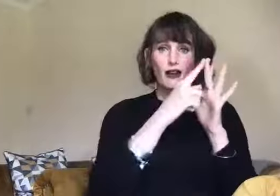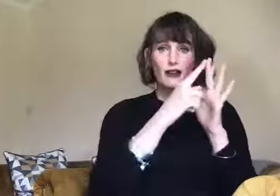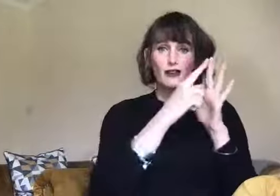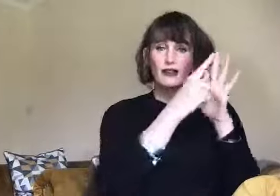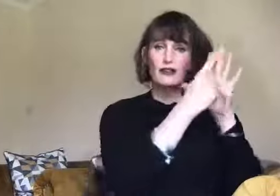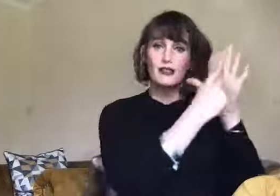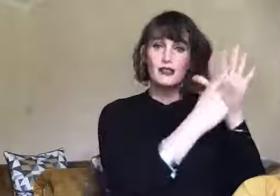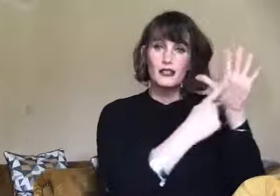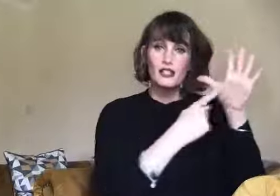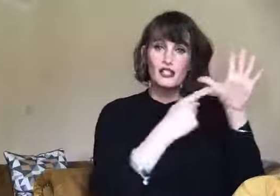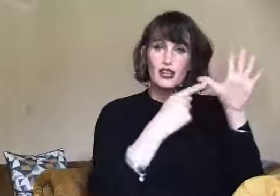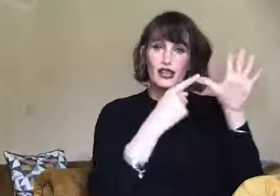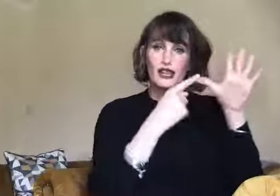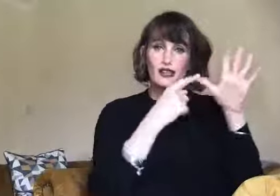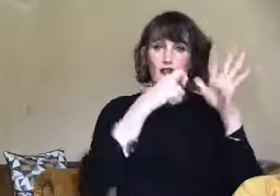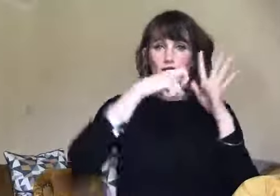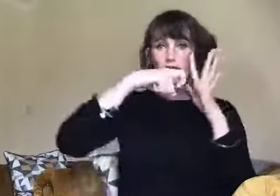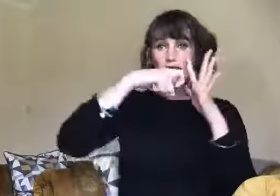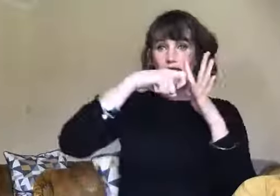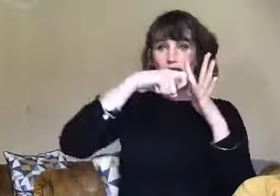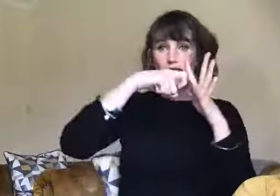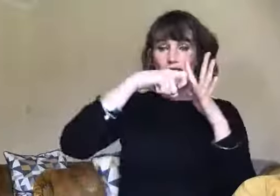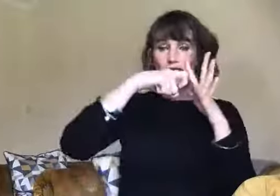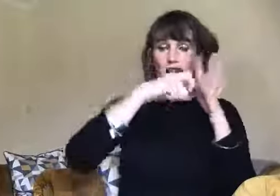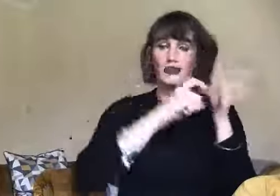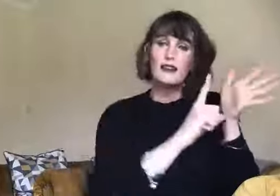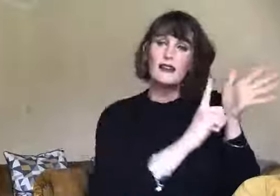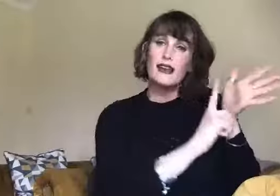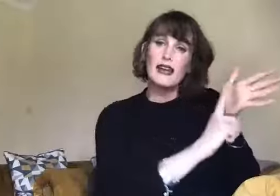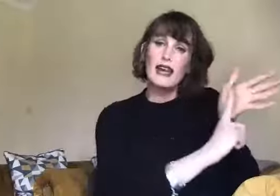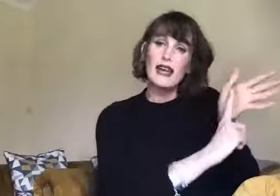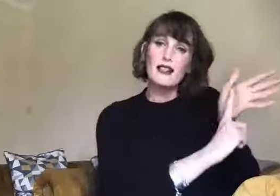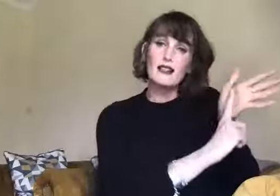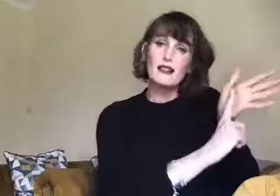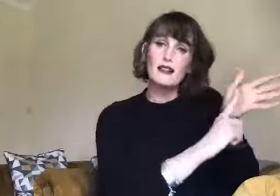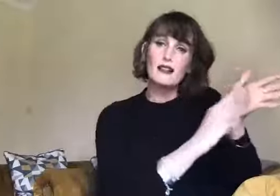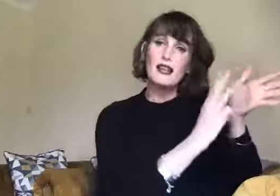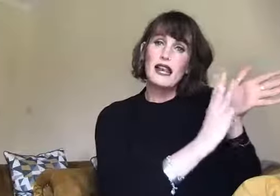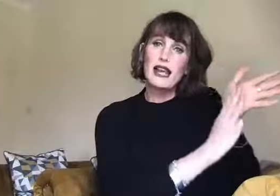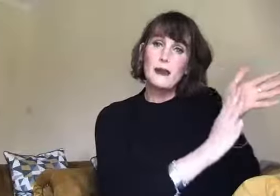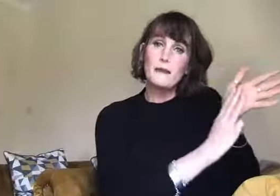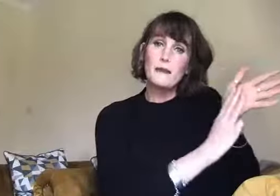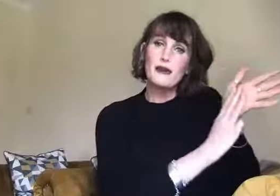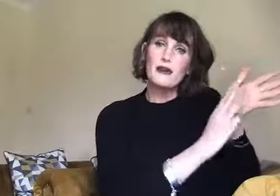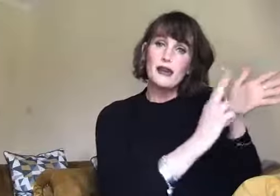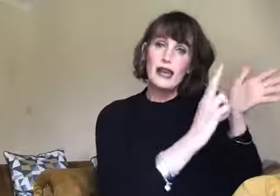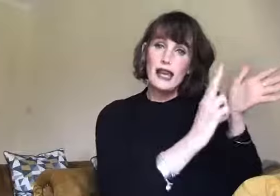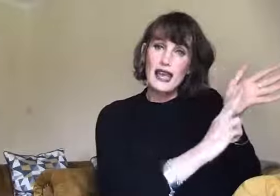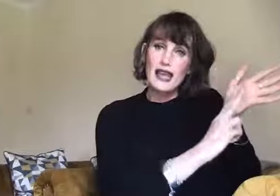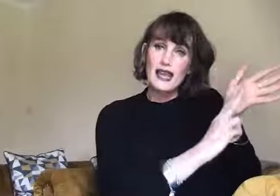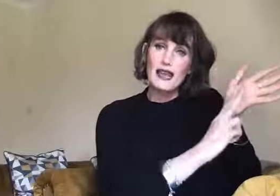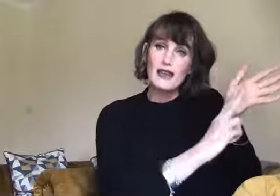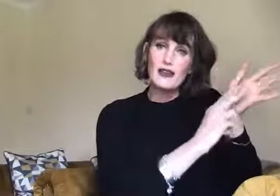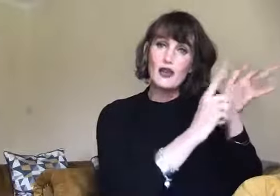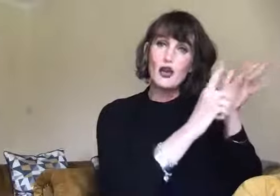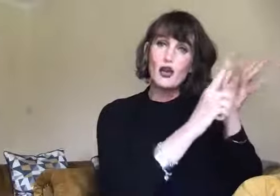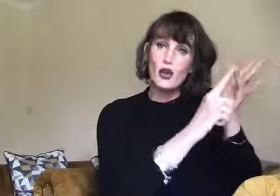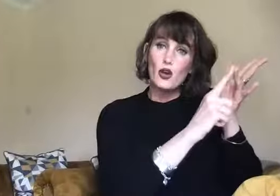I, J, K, L, M, N,